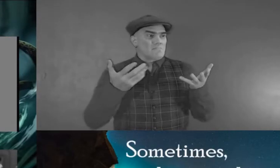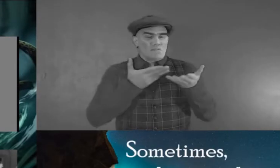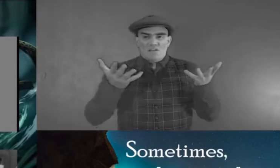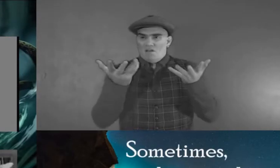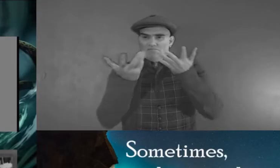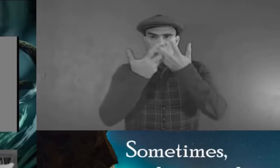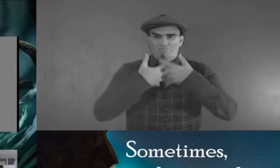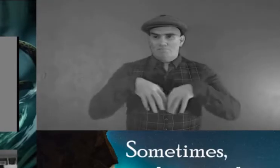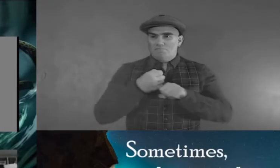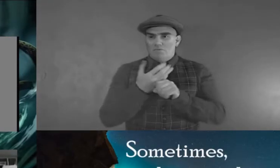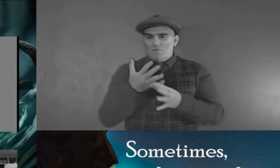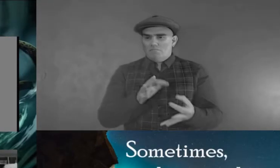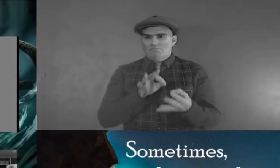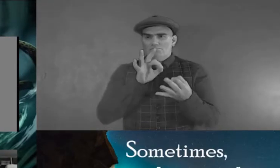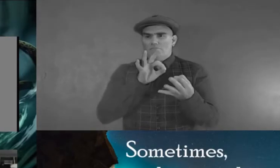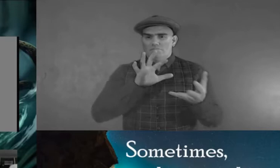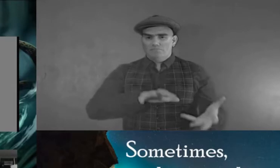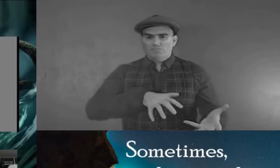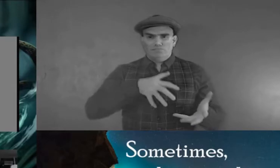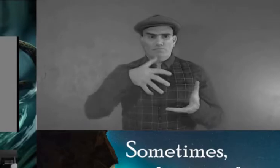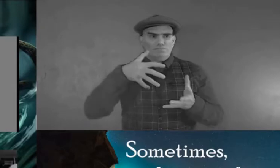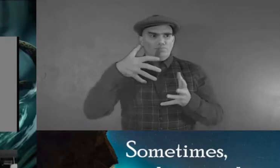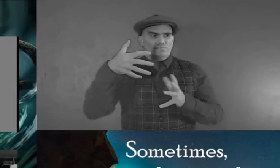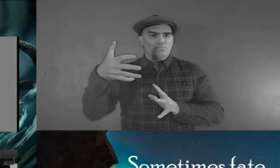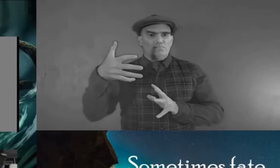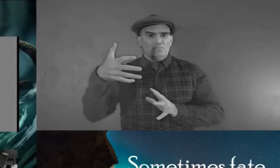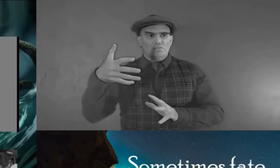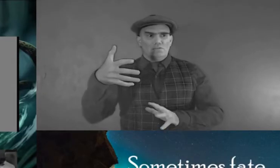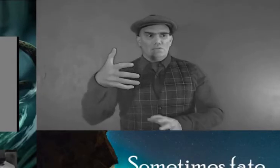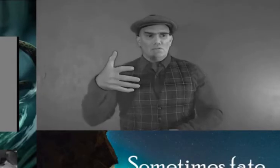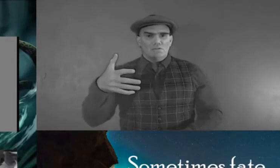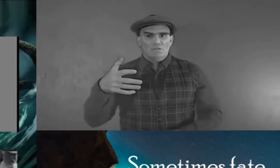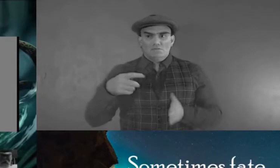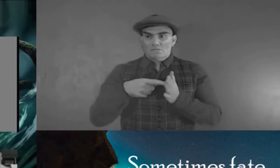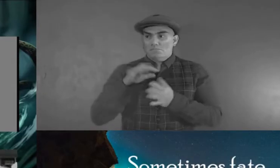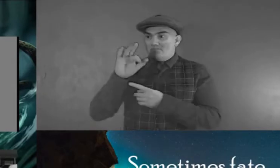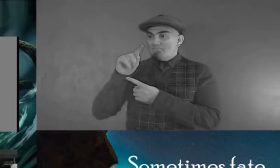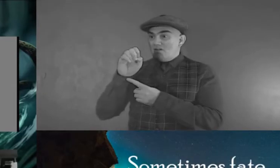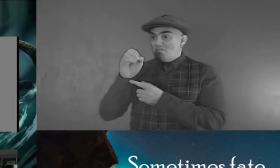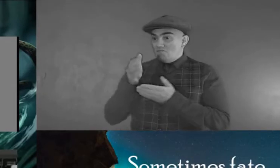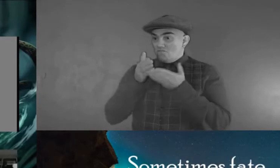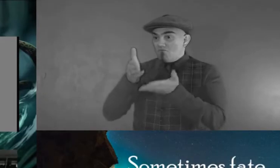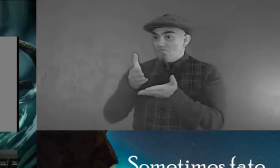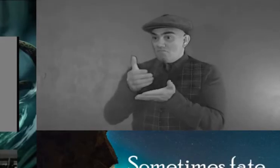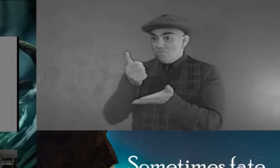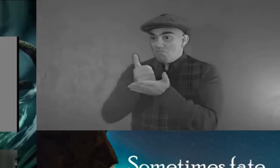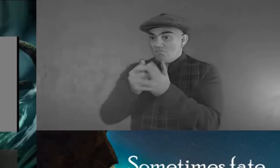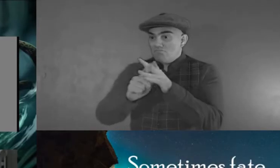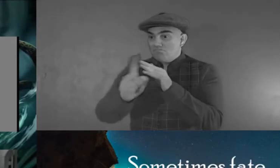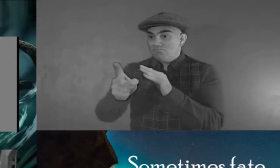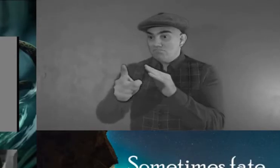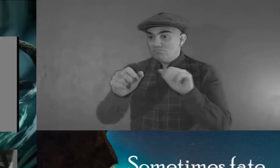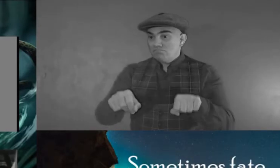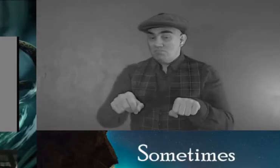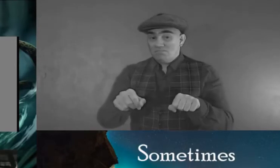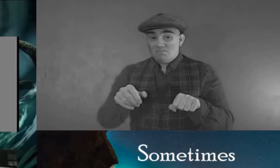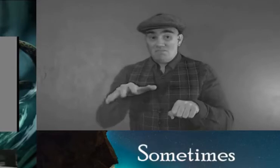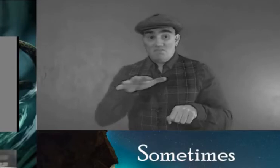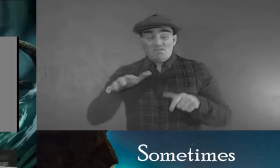Sometimes everything works together to create the perfect tragedy. Sometimes fate offers our hand a way